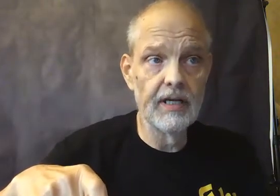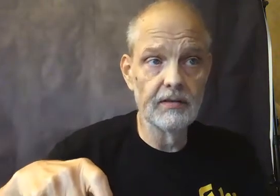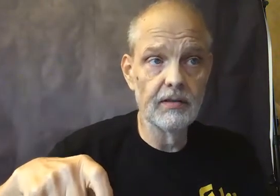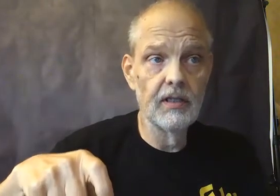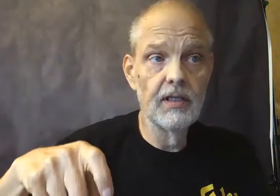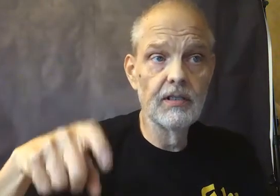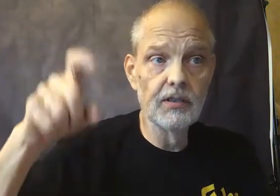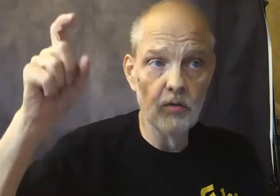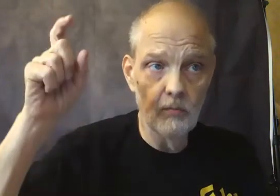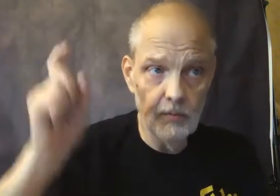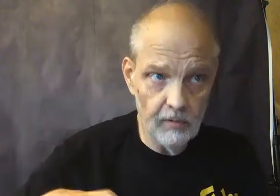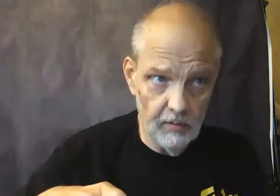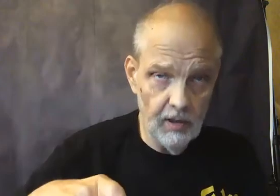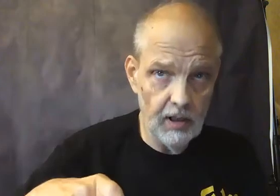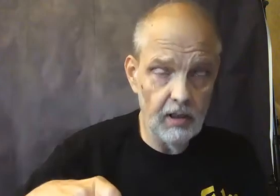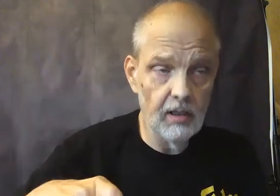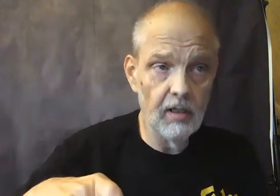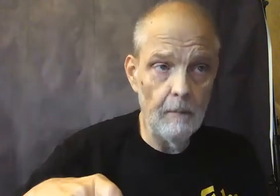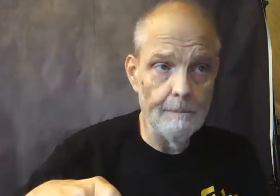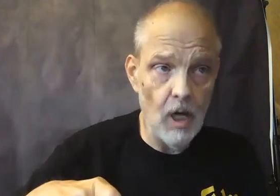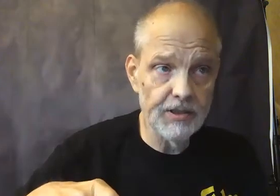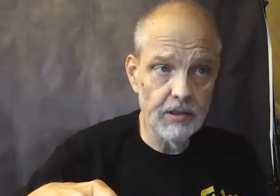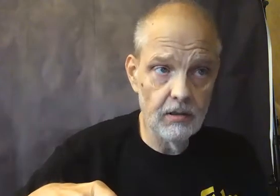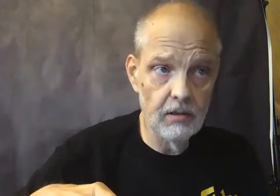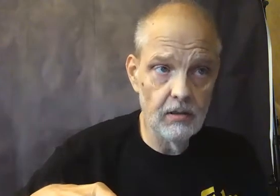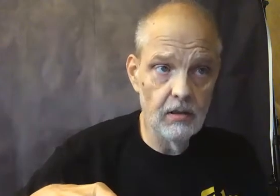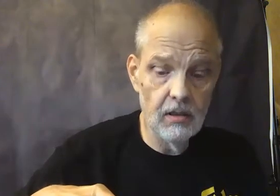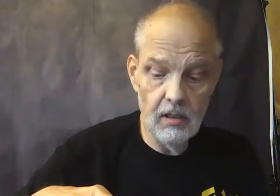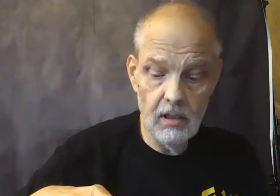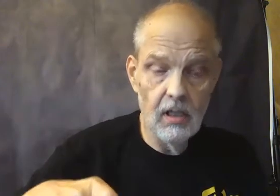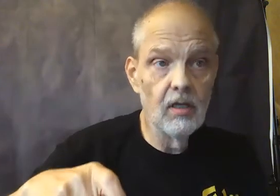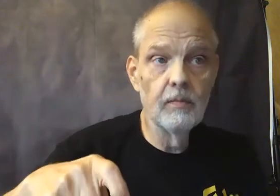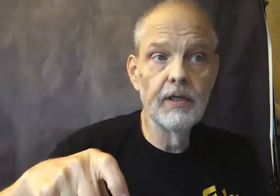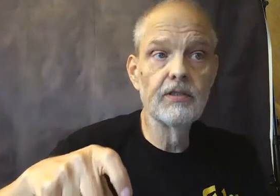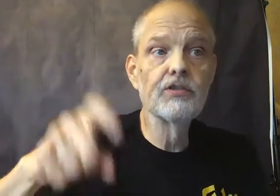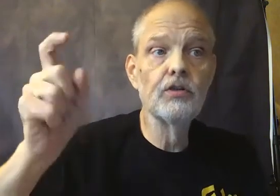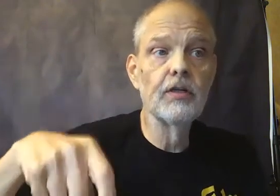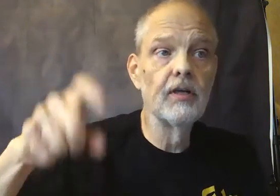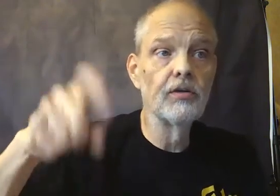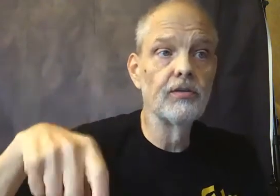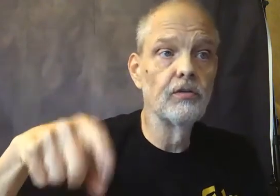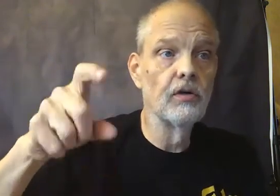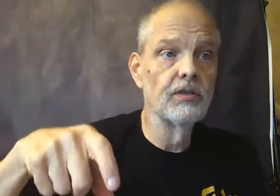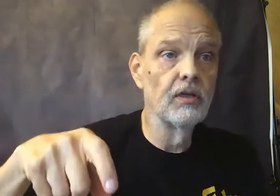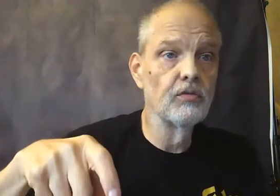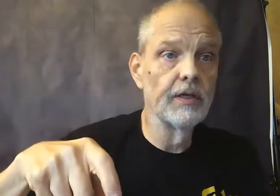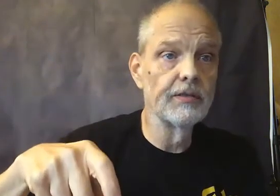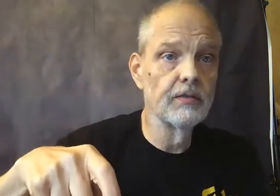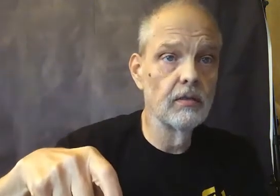down. So need and must, but should and ought to are done twice.